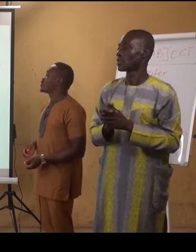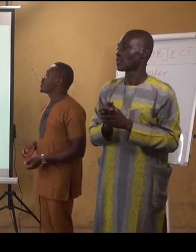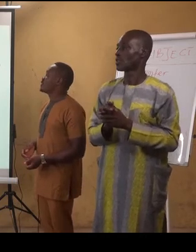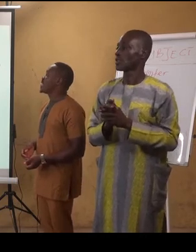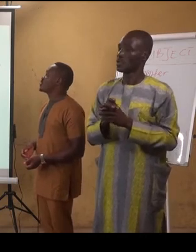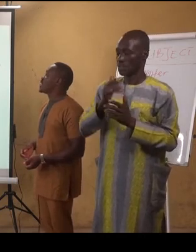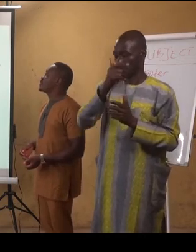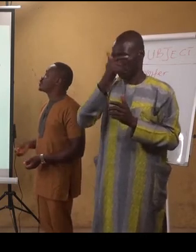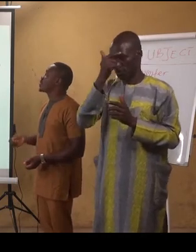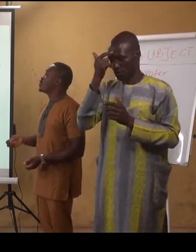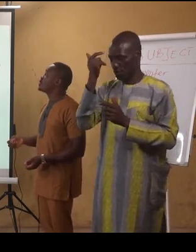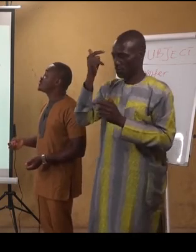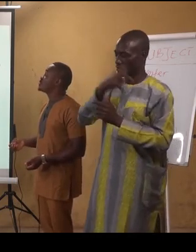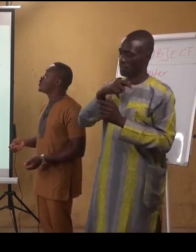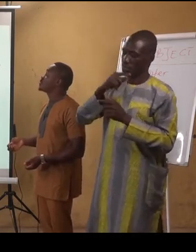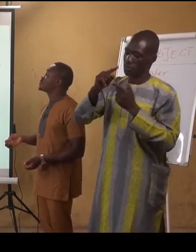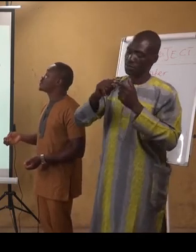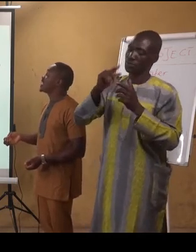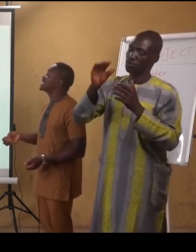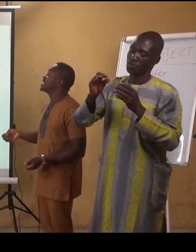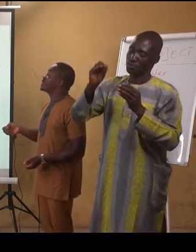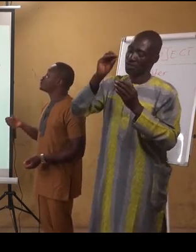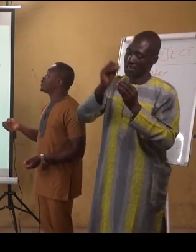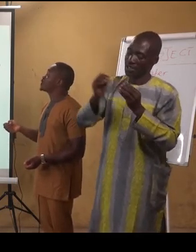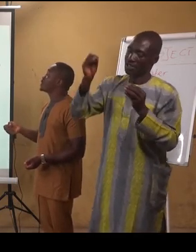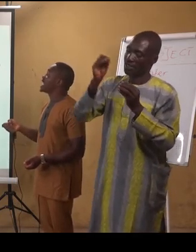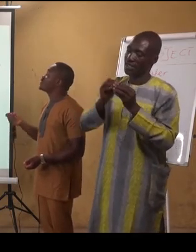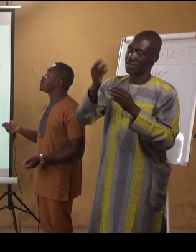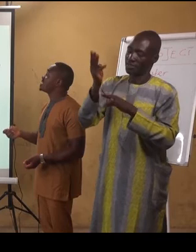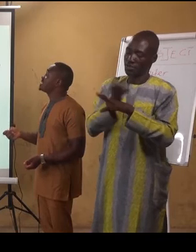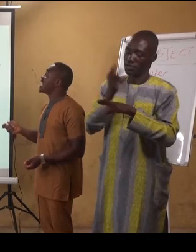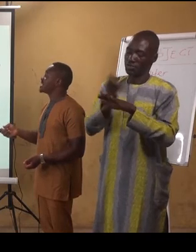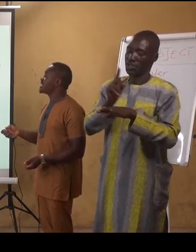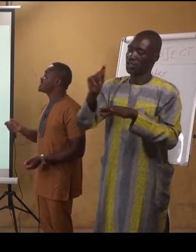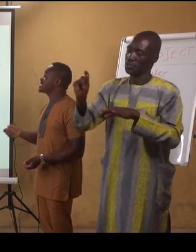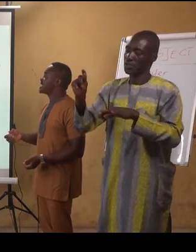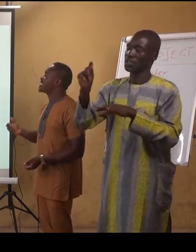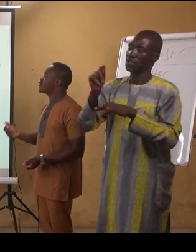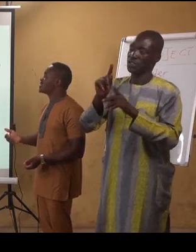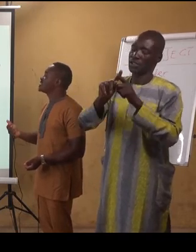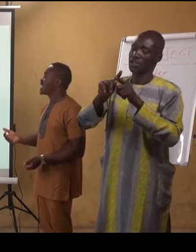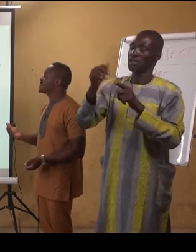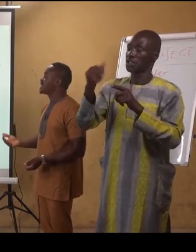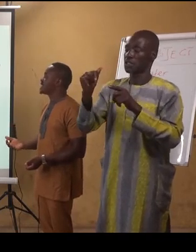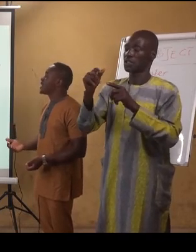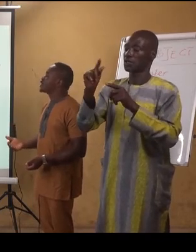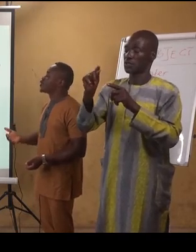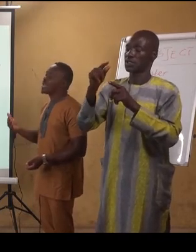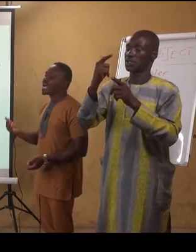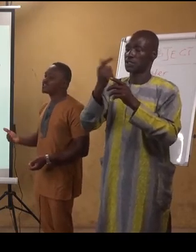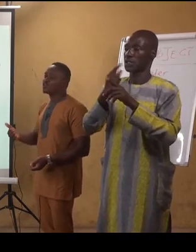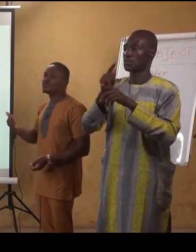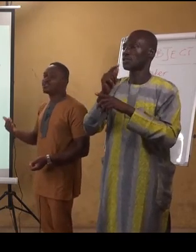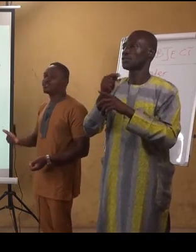which because we are going to be computing or want to find multiplying 20 asterisk 10, that's 20 times 10. So